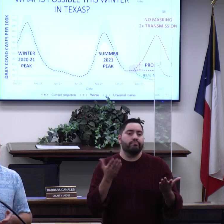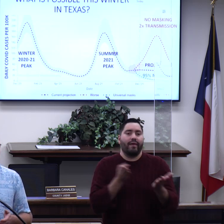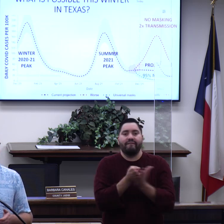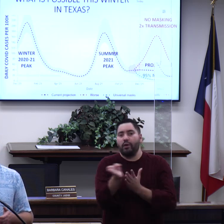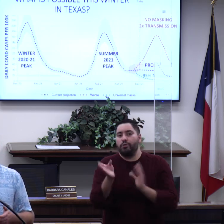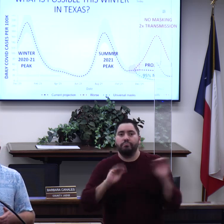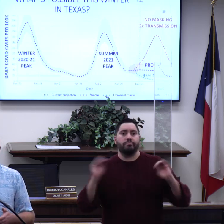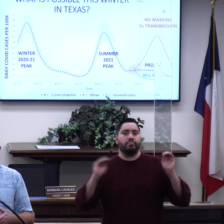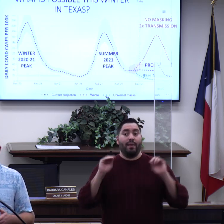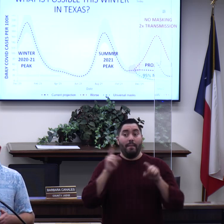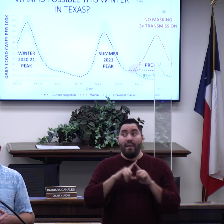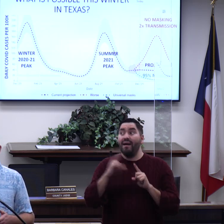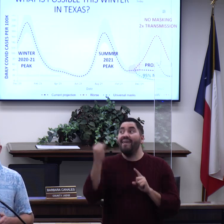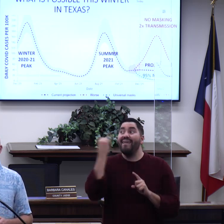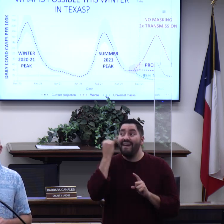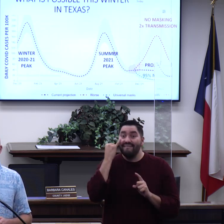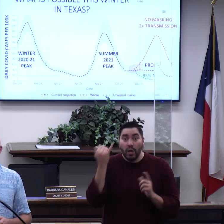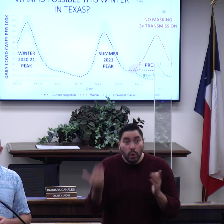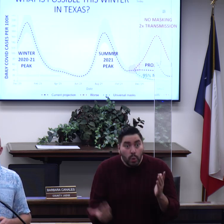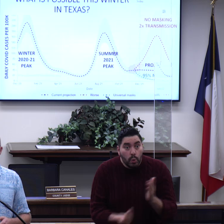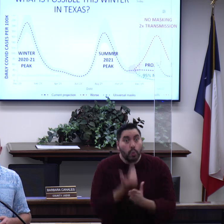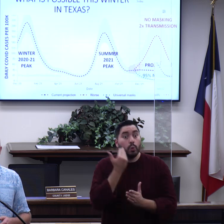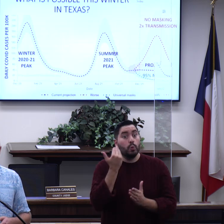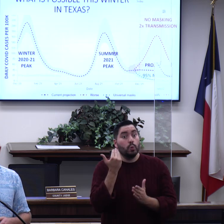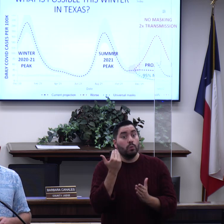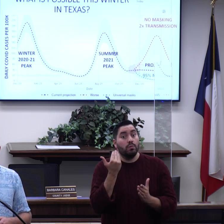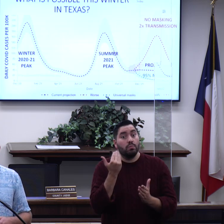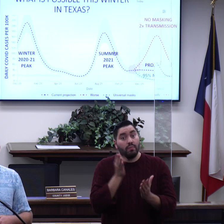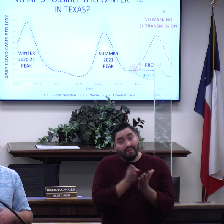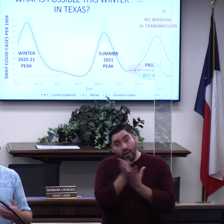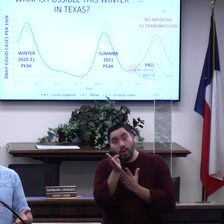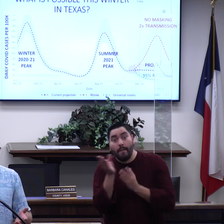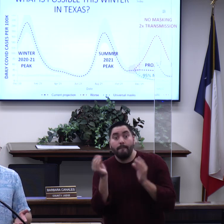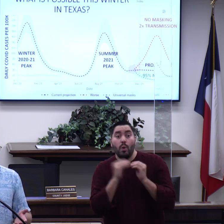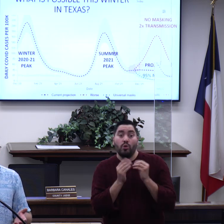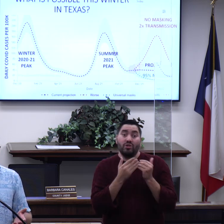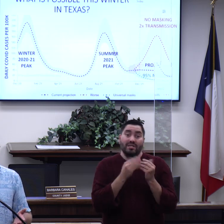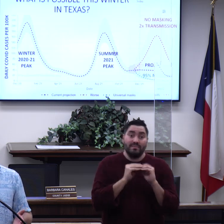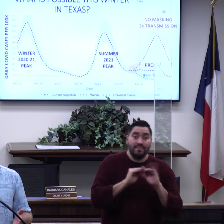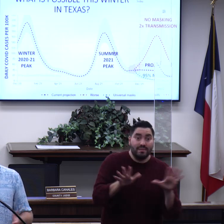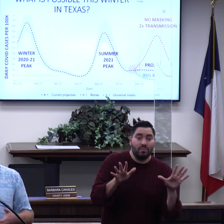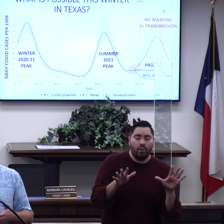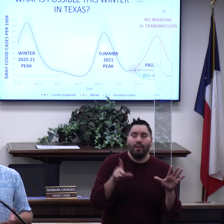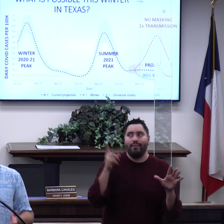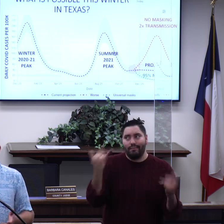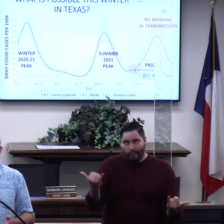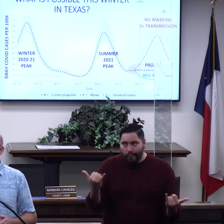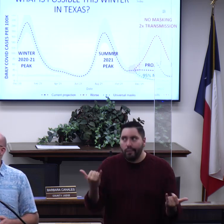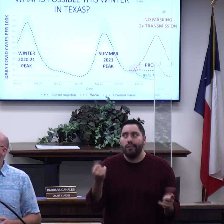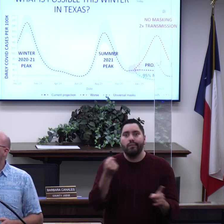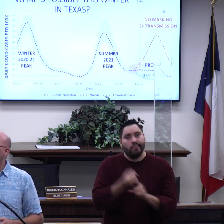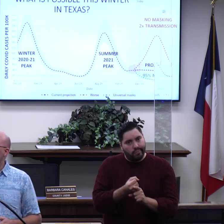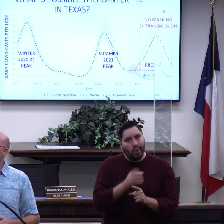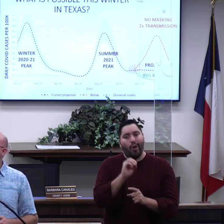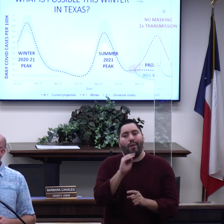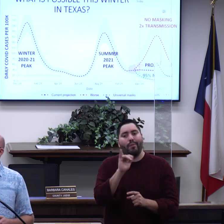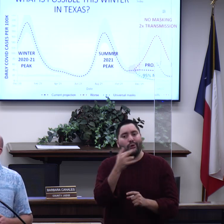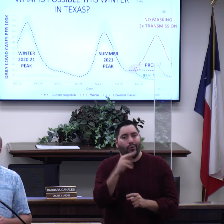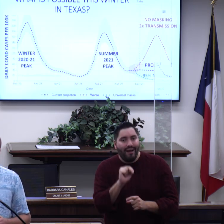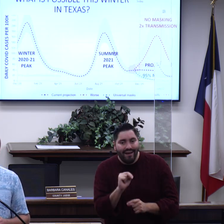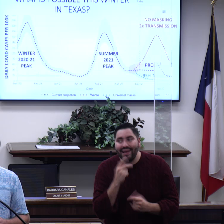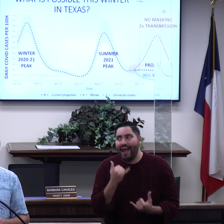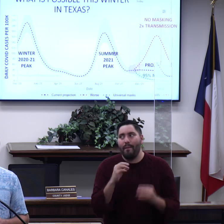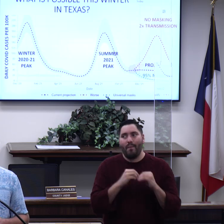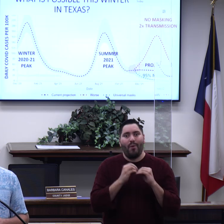scenario is if there's a new variant that's more transmissible. Now there's a new variant that seems to be more